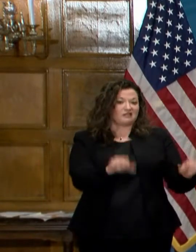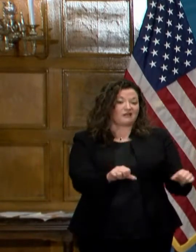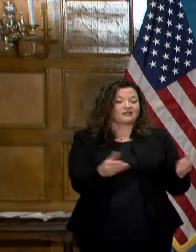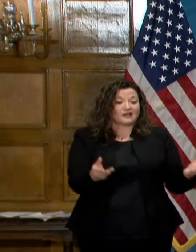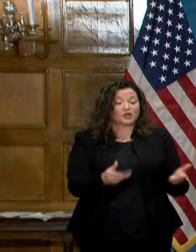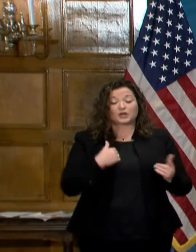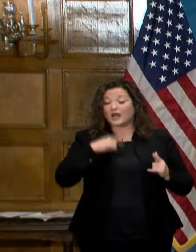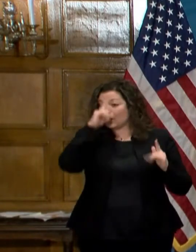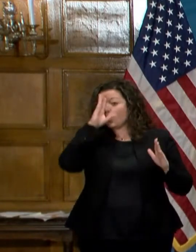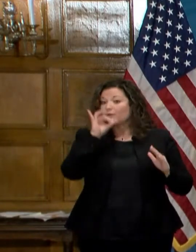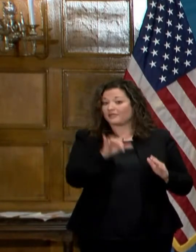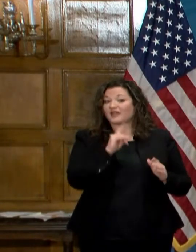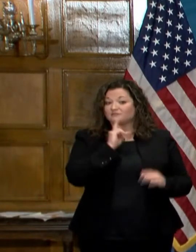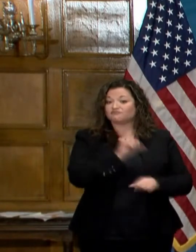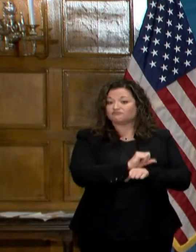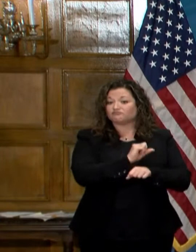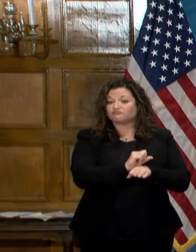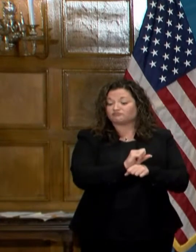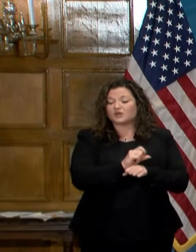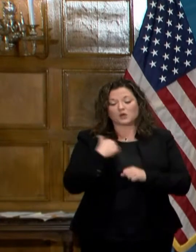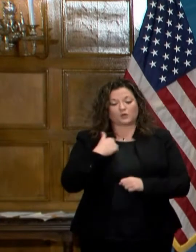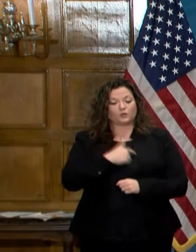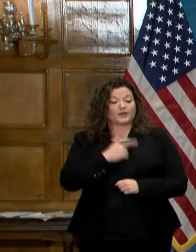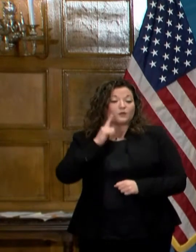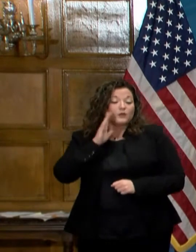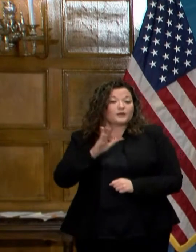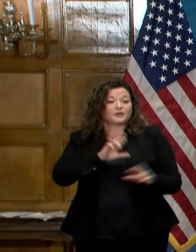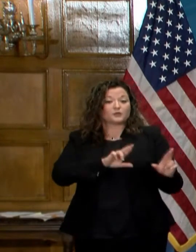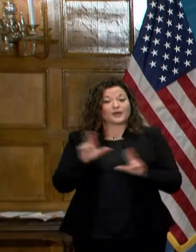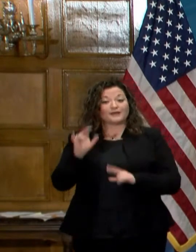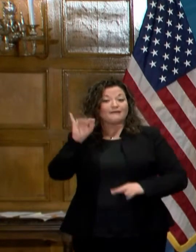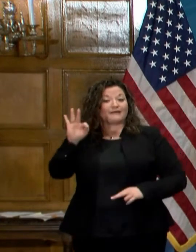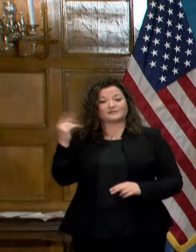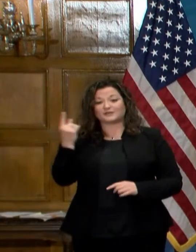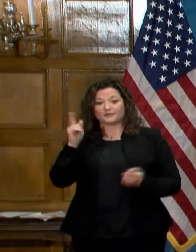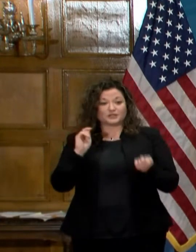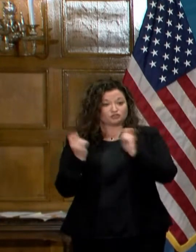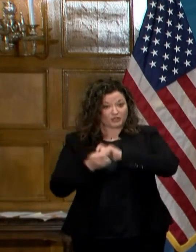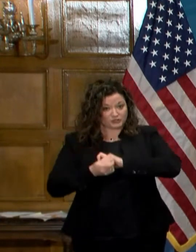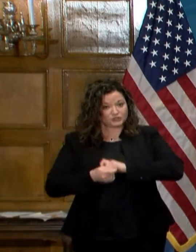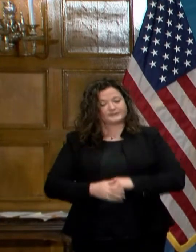we will be prepared in the event those circumstances change. Next question.